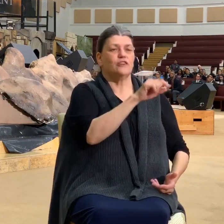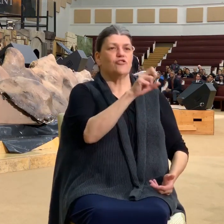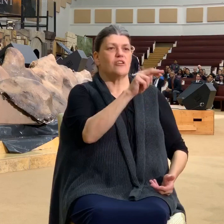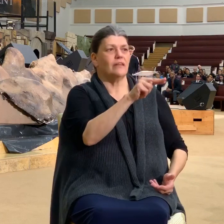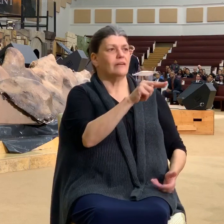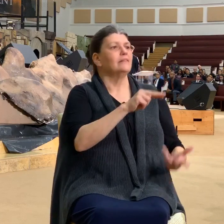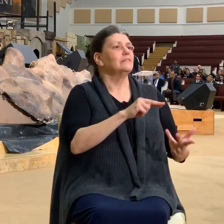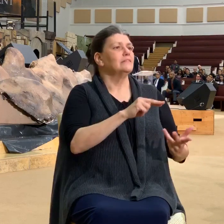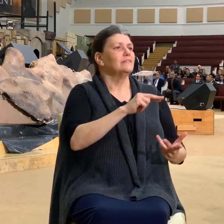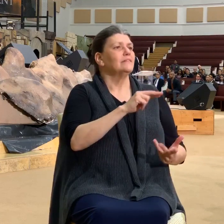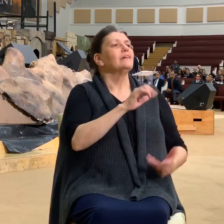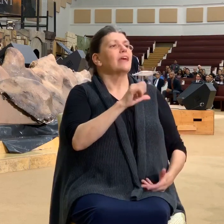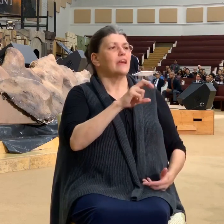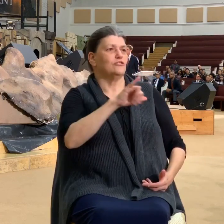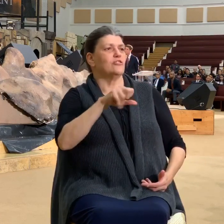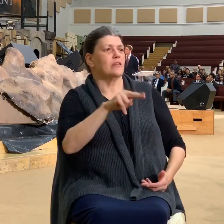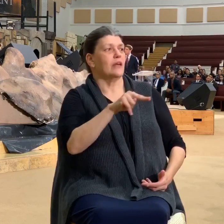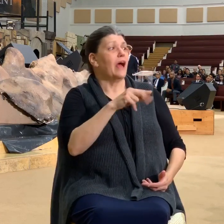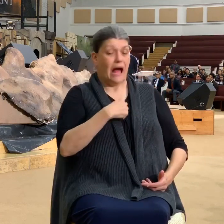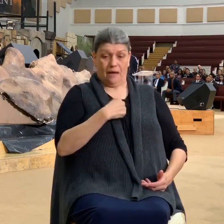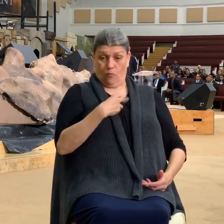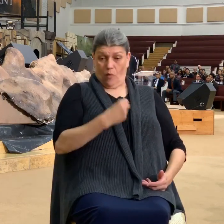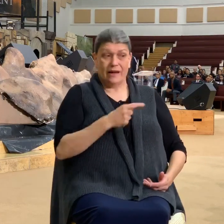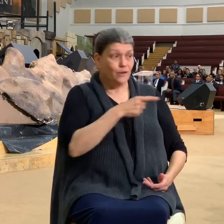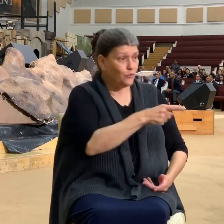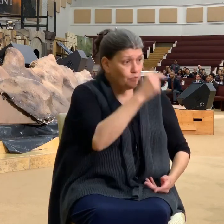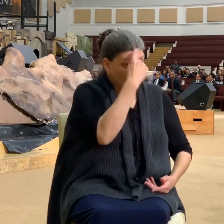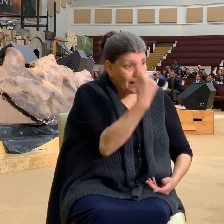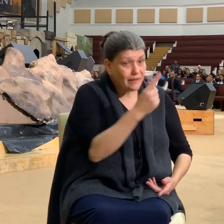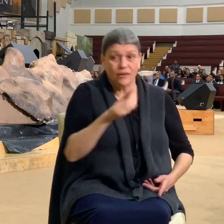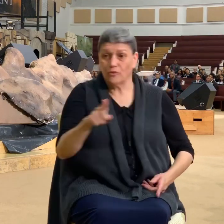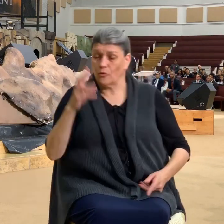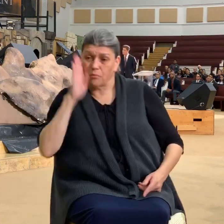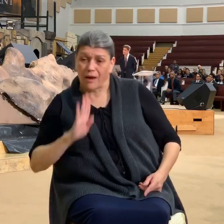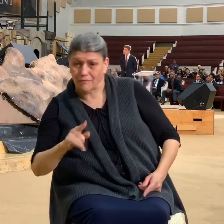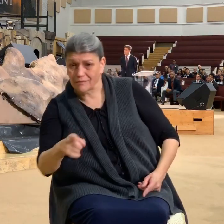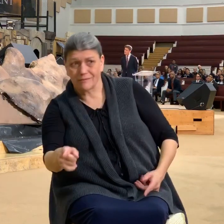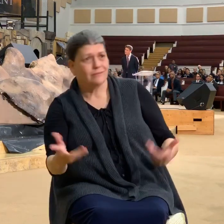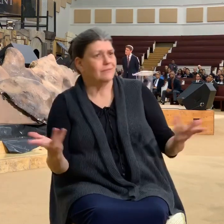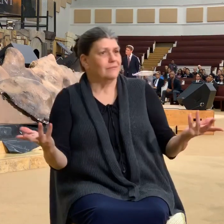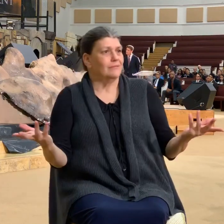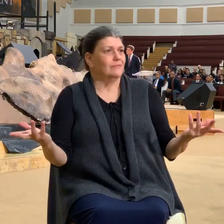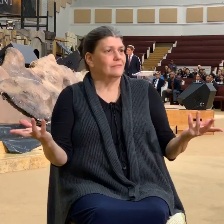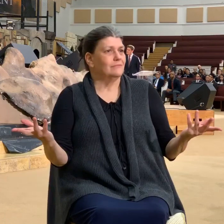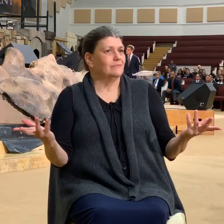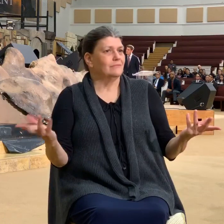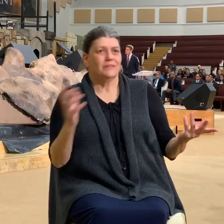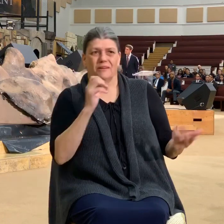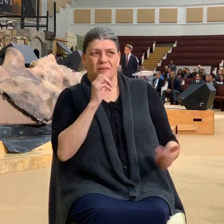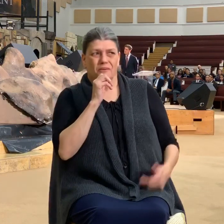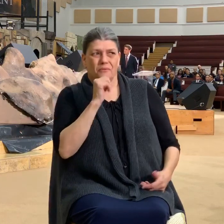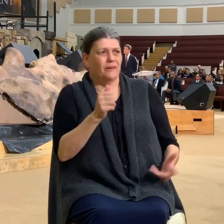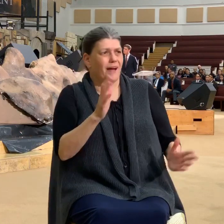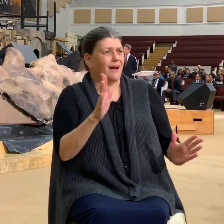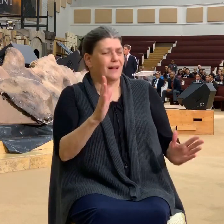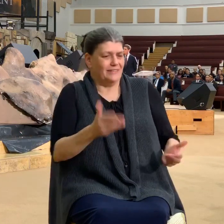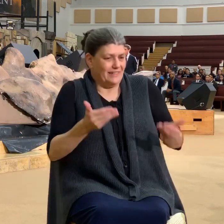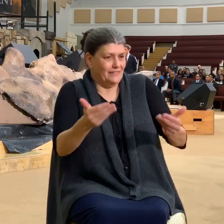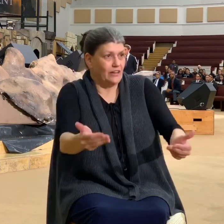I'm white. You're black. You're brown. We're not advocating